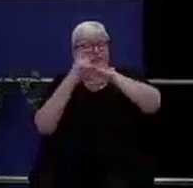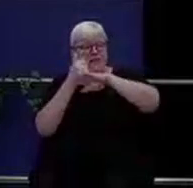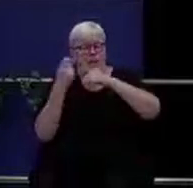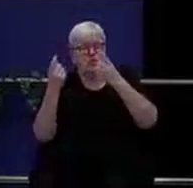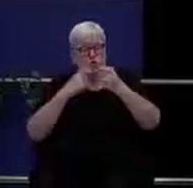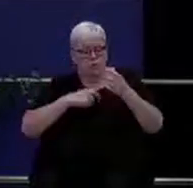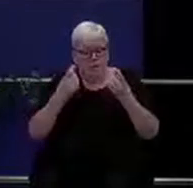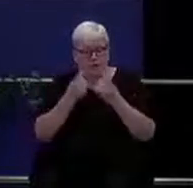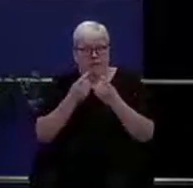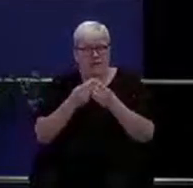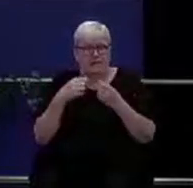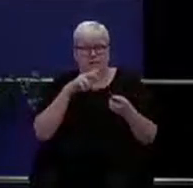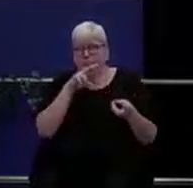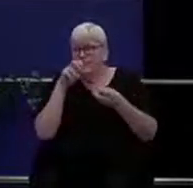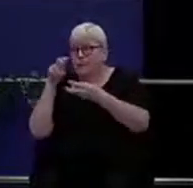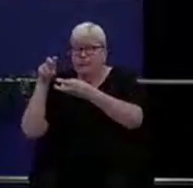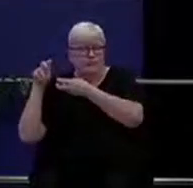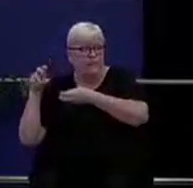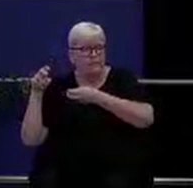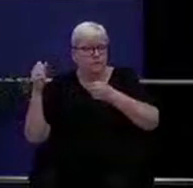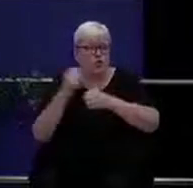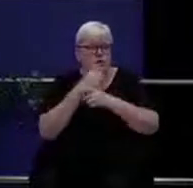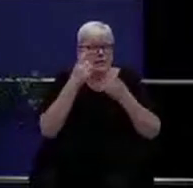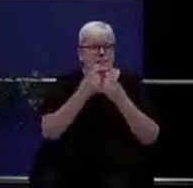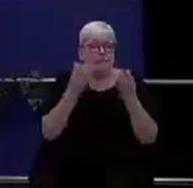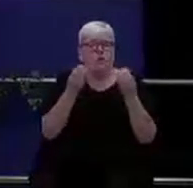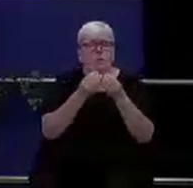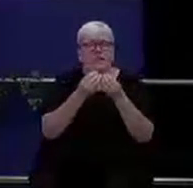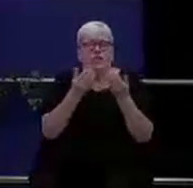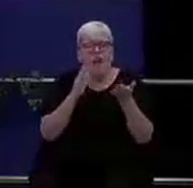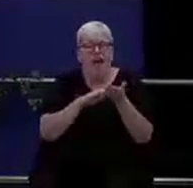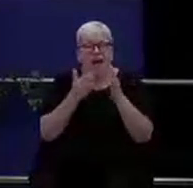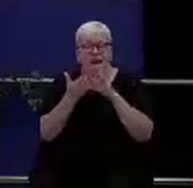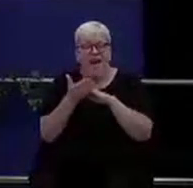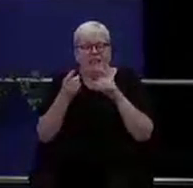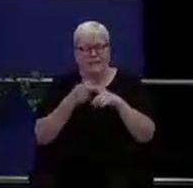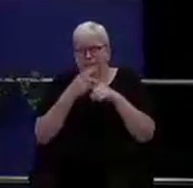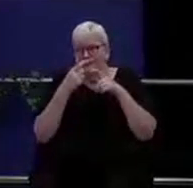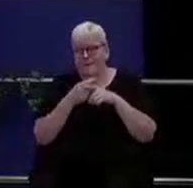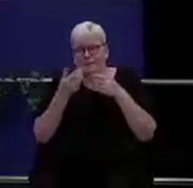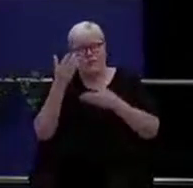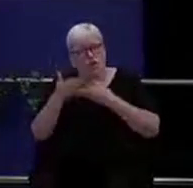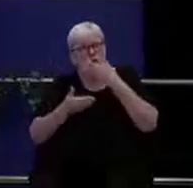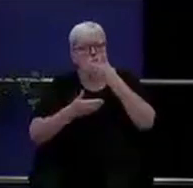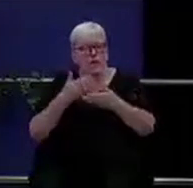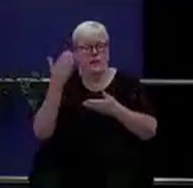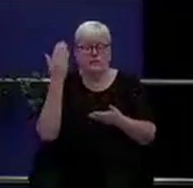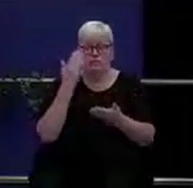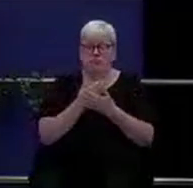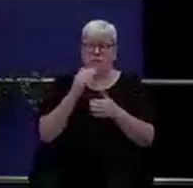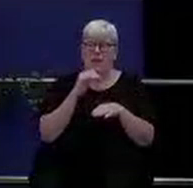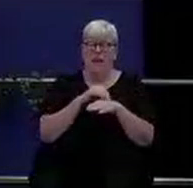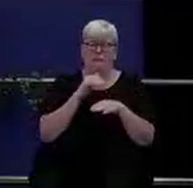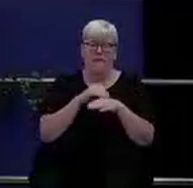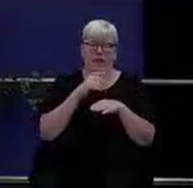thing is to hear a story whilst doing something with your hands, and it's having a very profound effect on people's nervous systems. You know, they're going, oh my